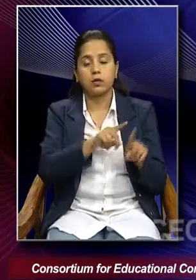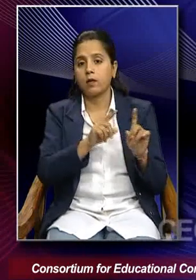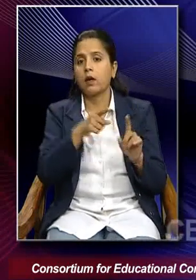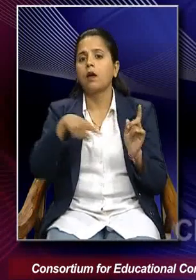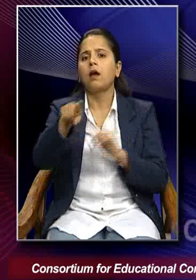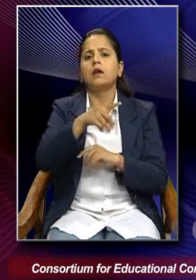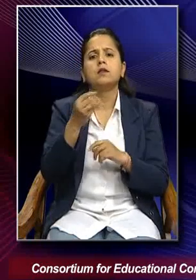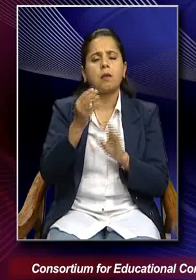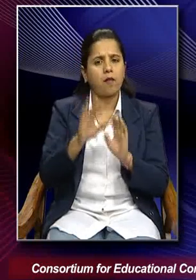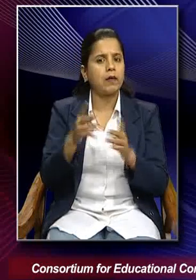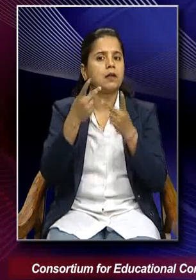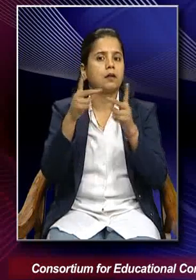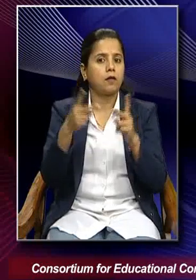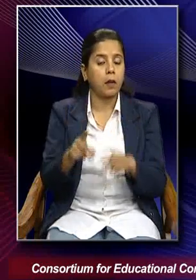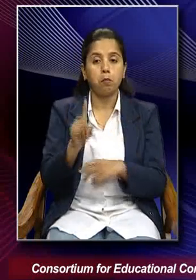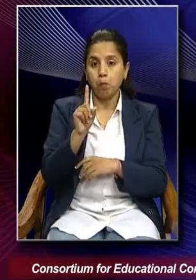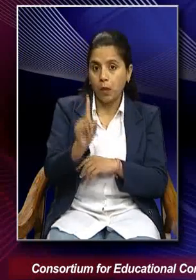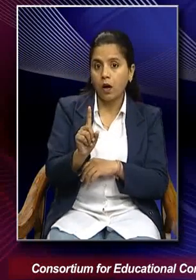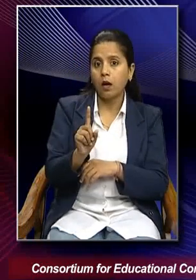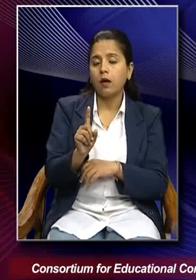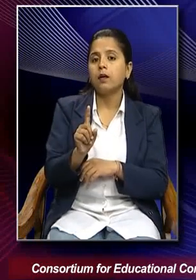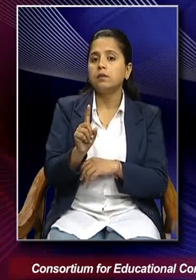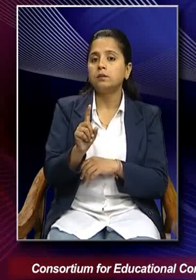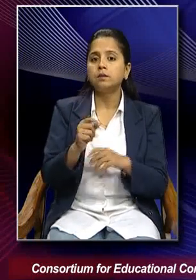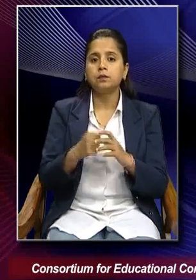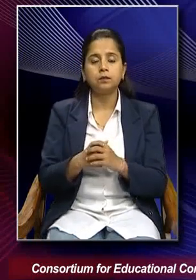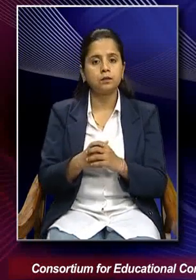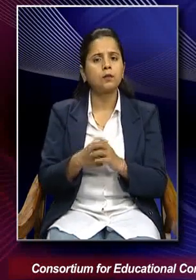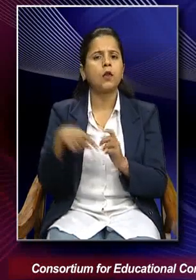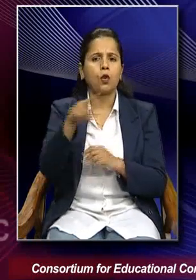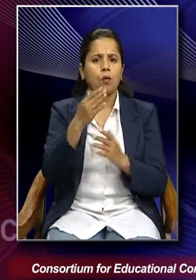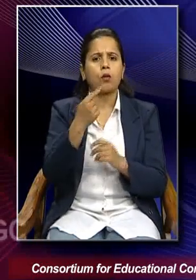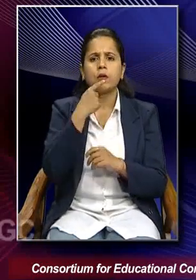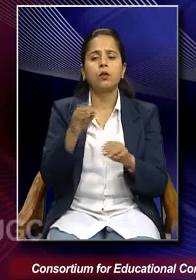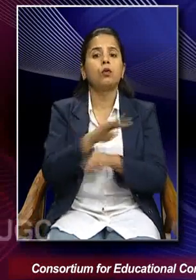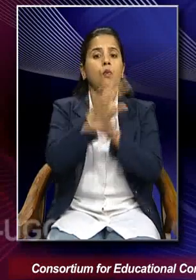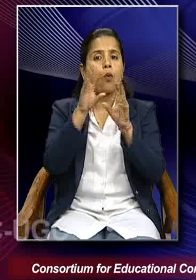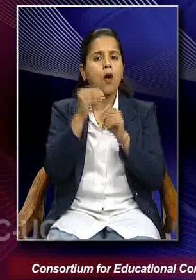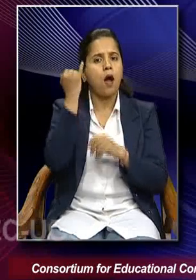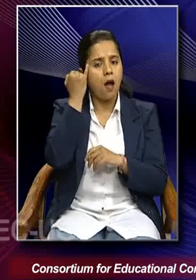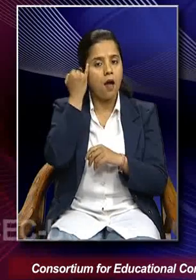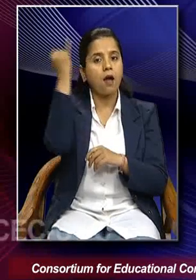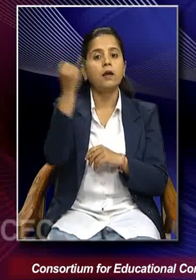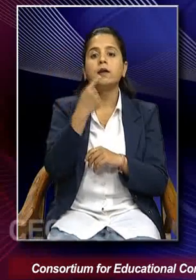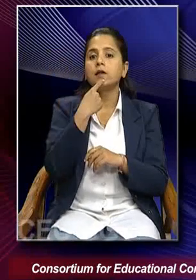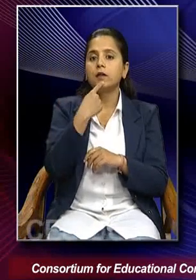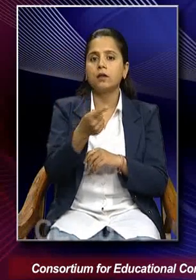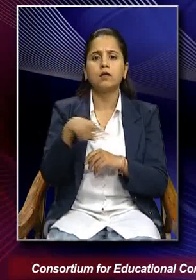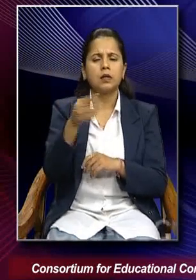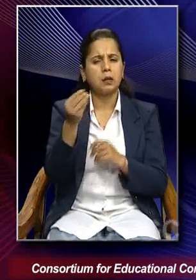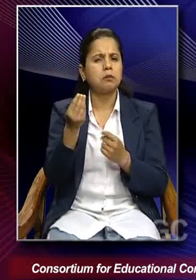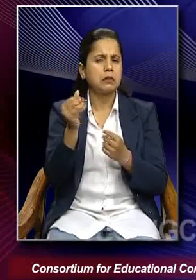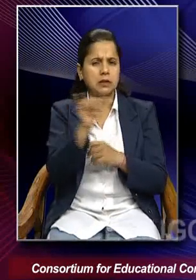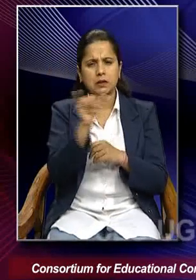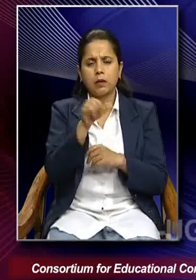are certain differences, yet the you can say the overall idea is quite same